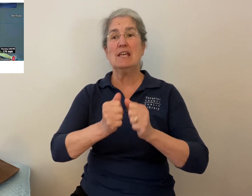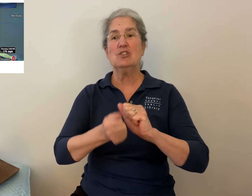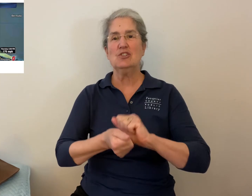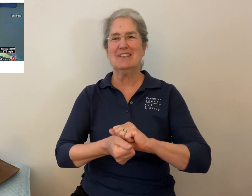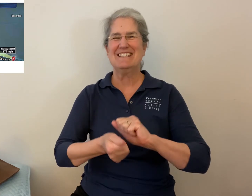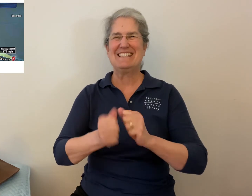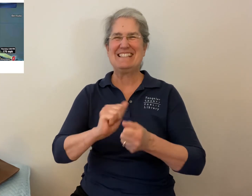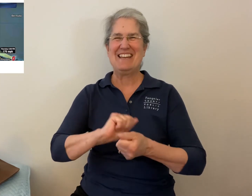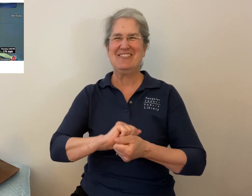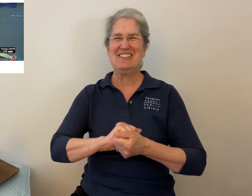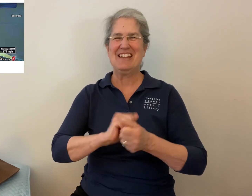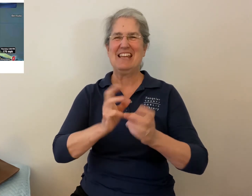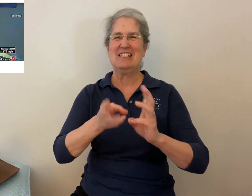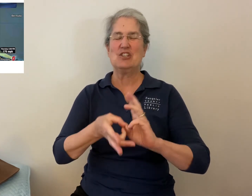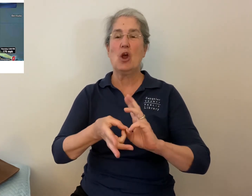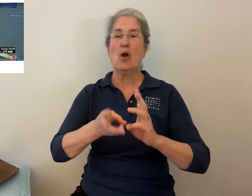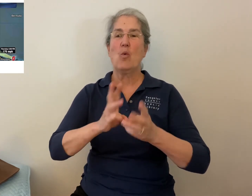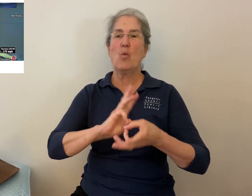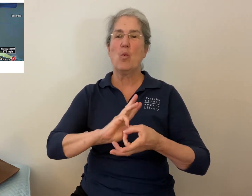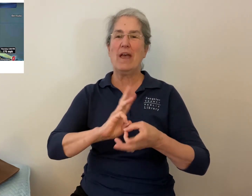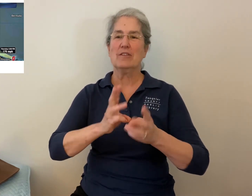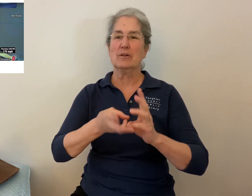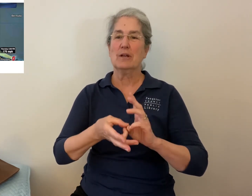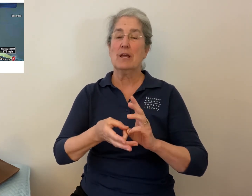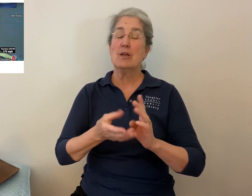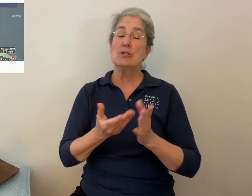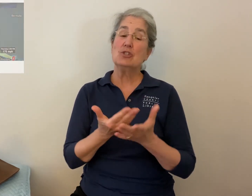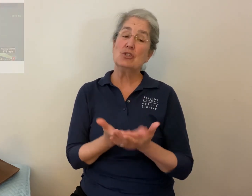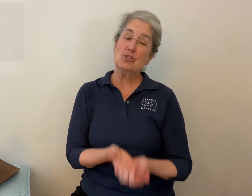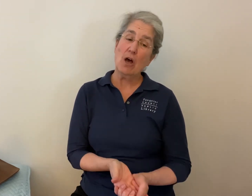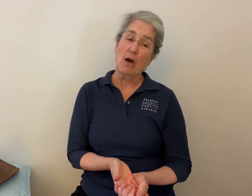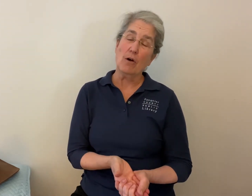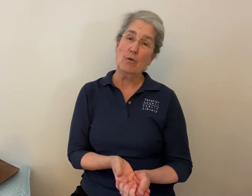change. This is the sign for change. Weather. So,